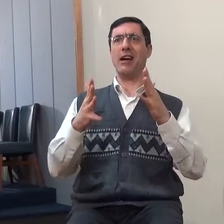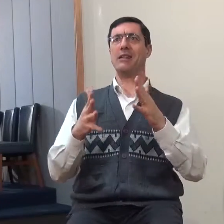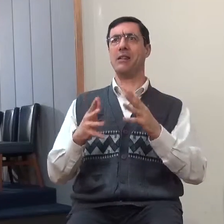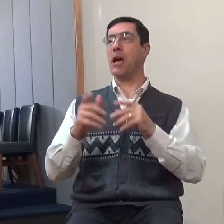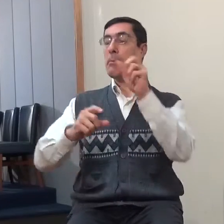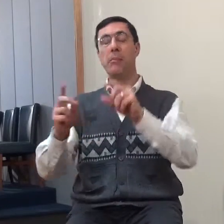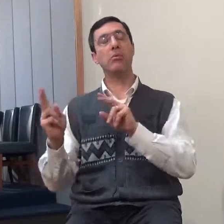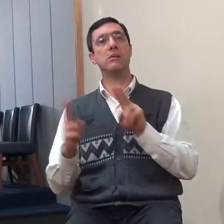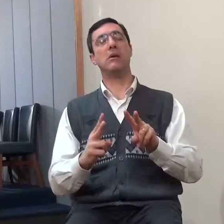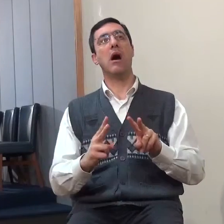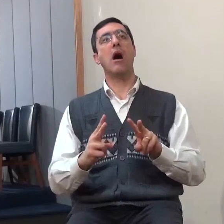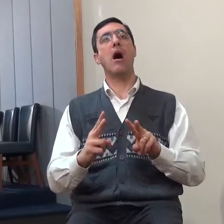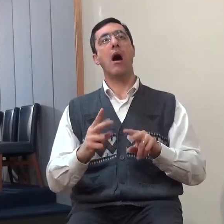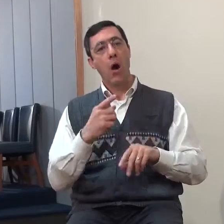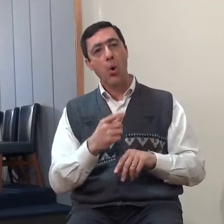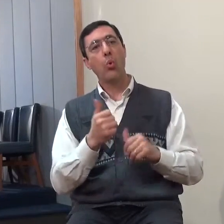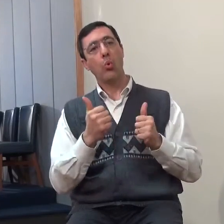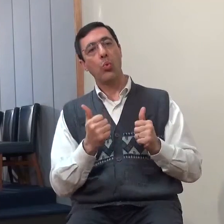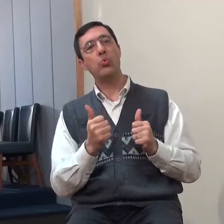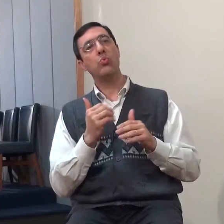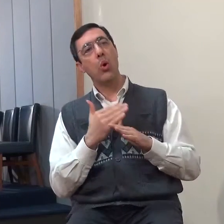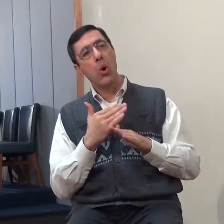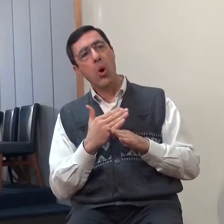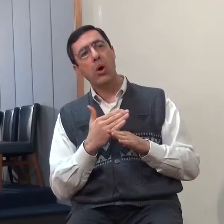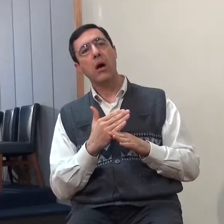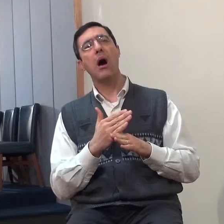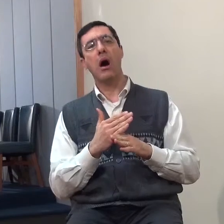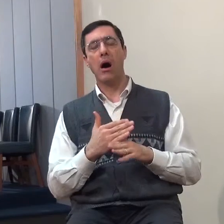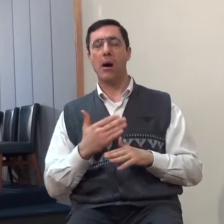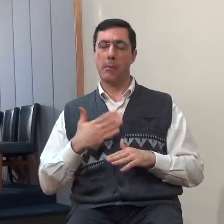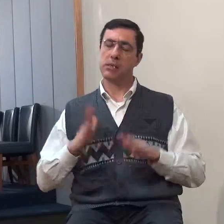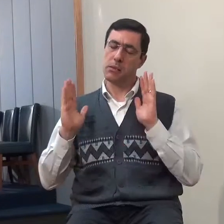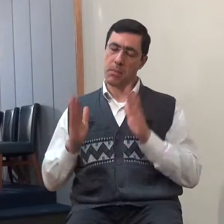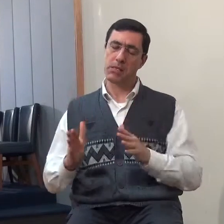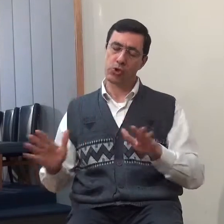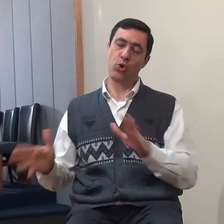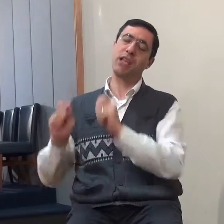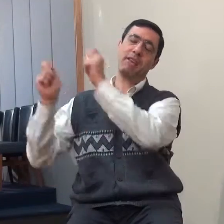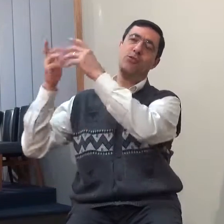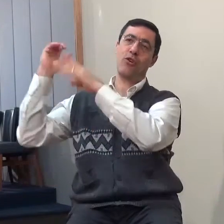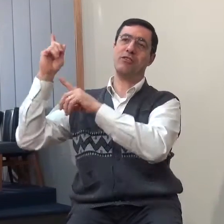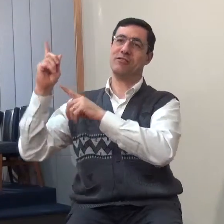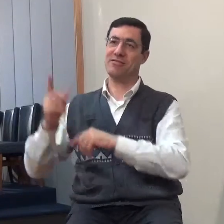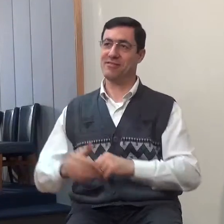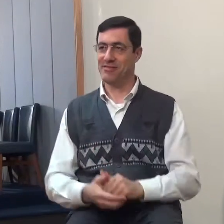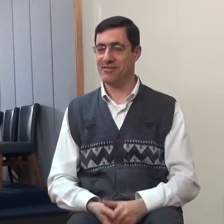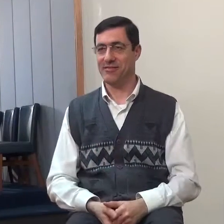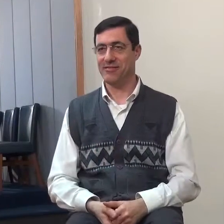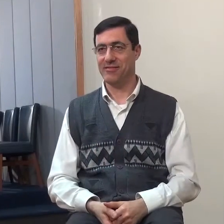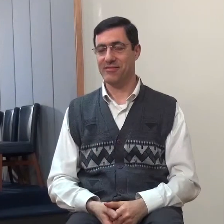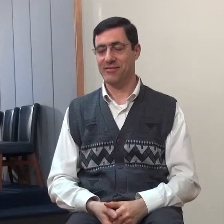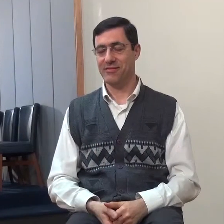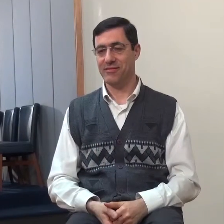those are your good works, and glorify your Father which is in heaven. They won't all do that by any means. We've